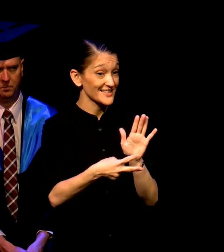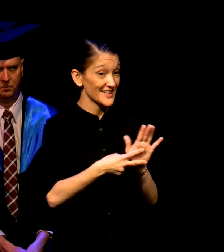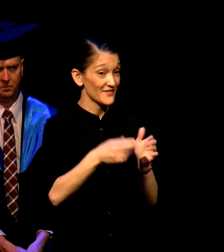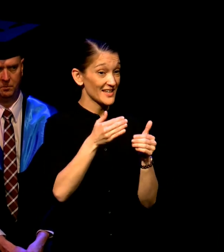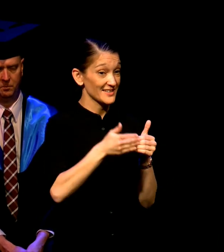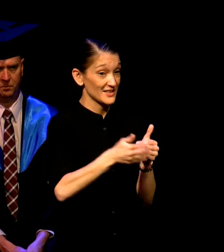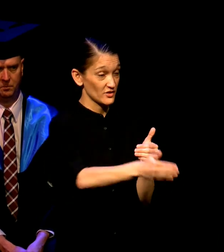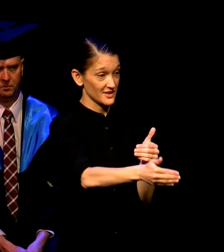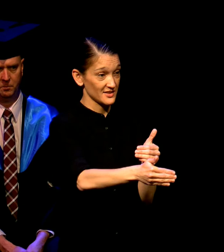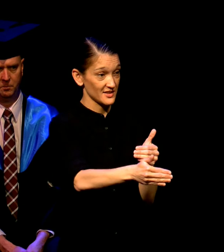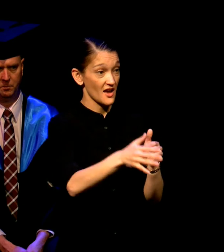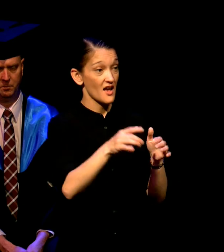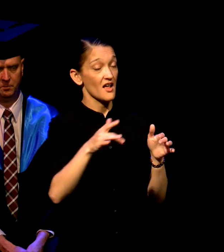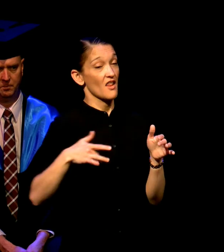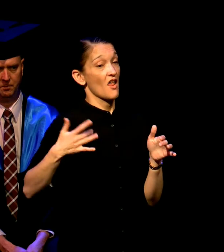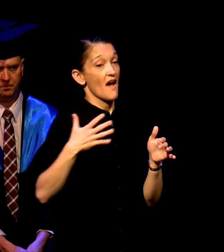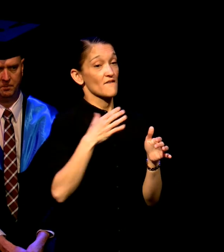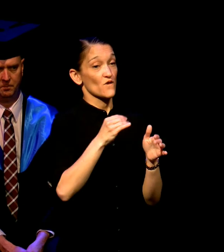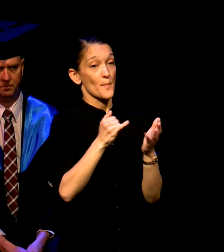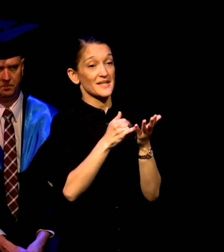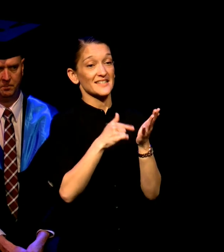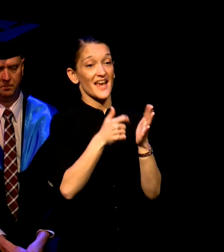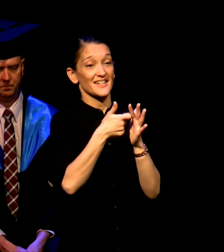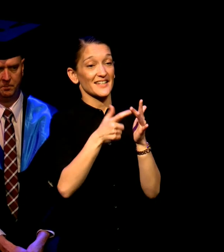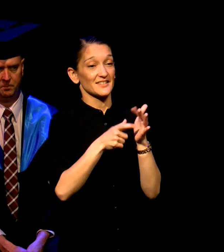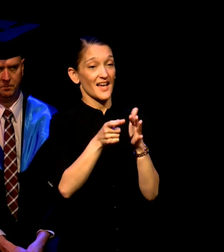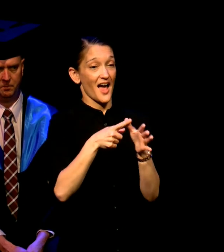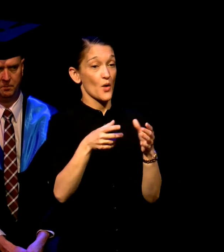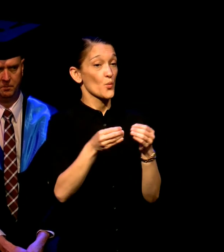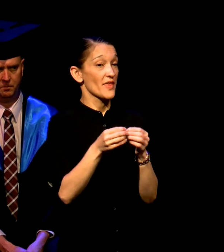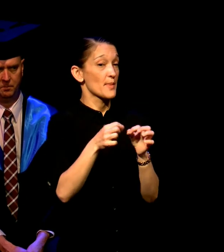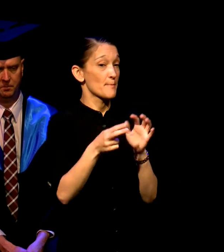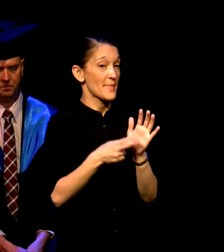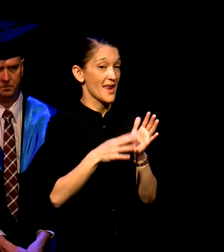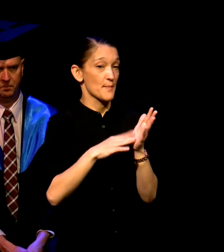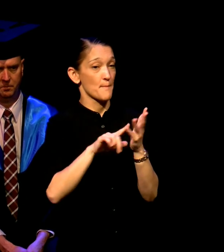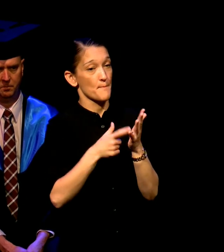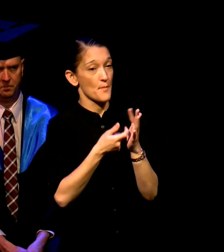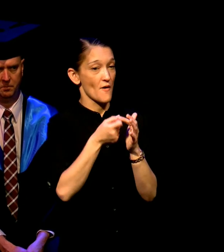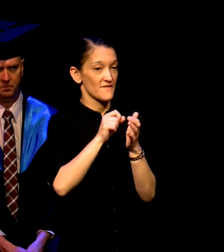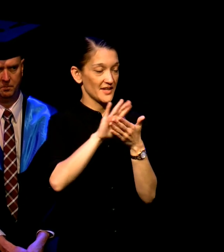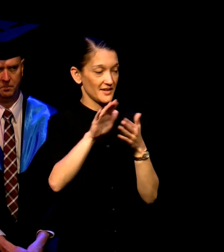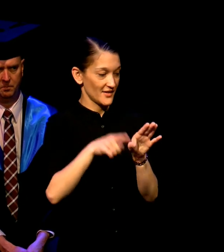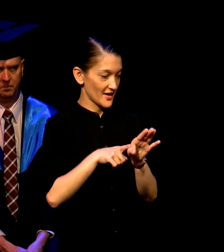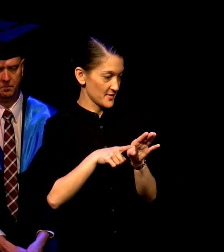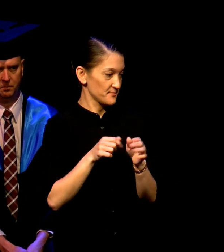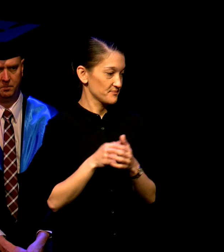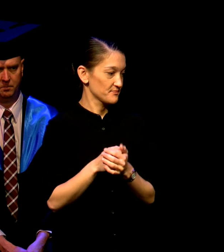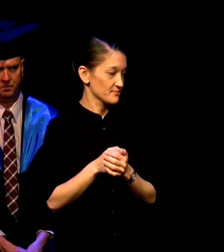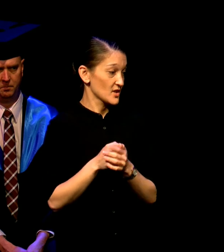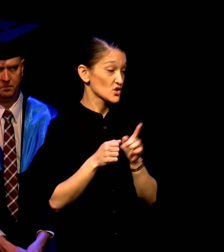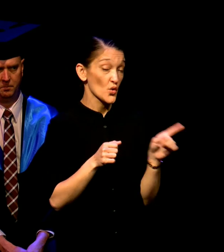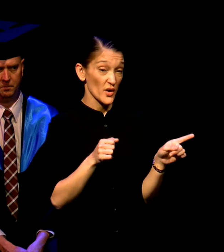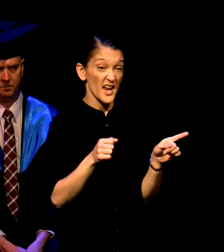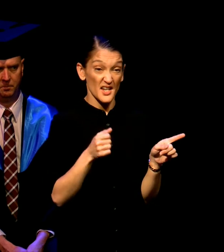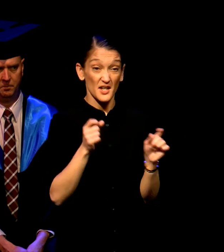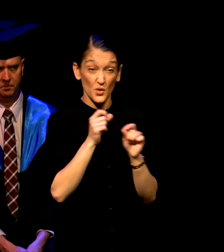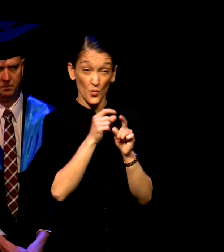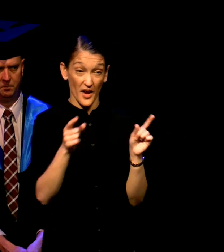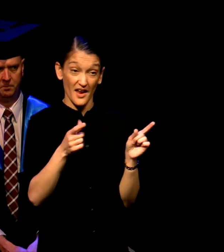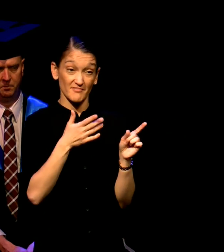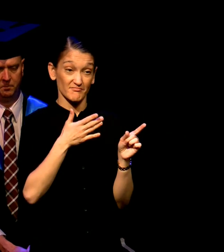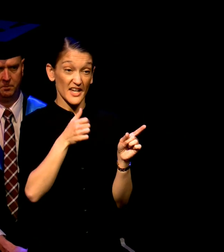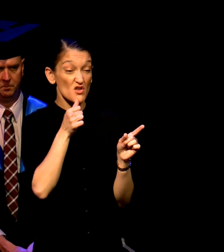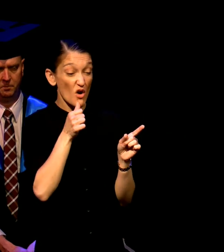from St Kilda with Ben Murphy. Ben Murphy knows a thing or two about the need for continuous learning. When